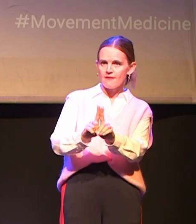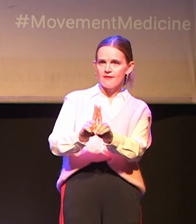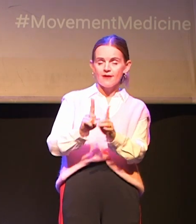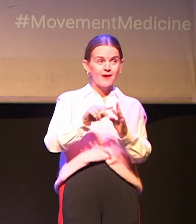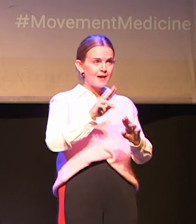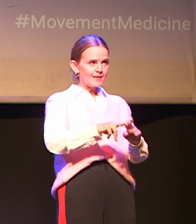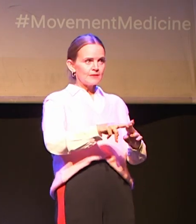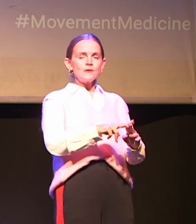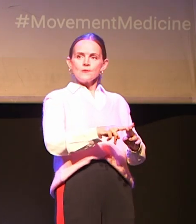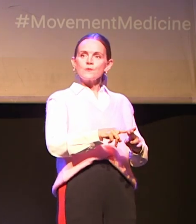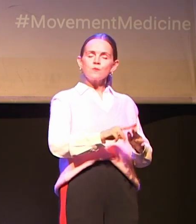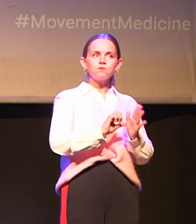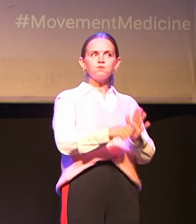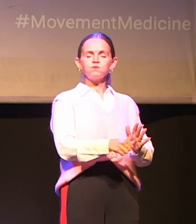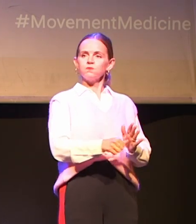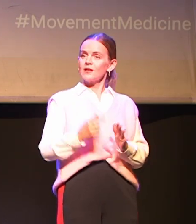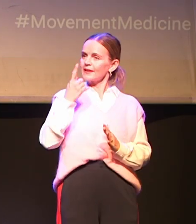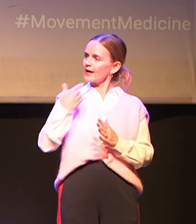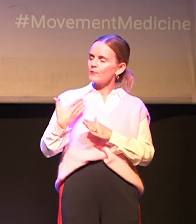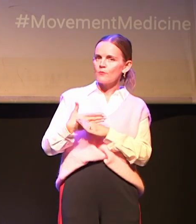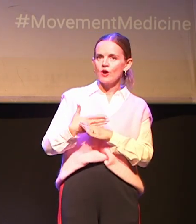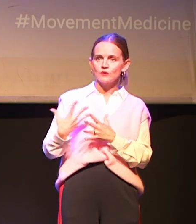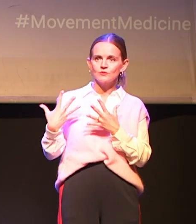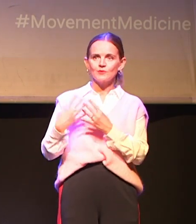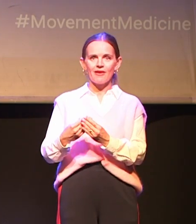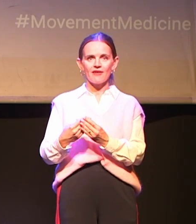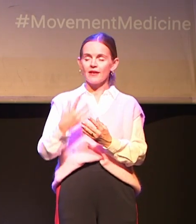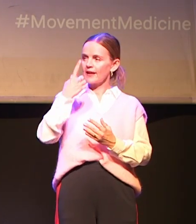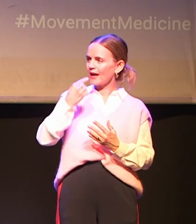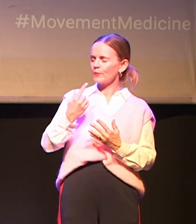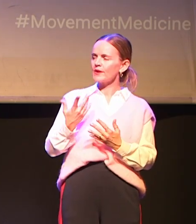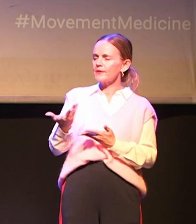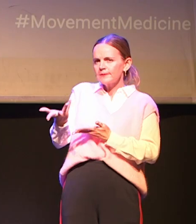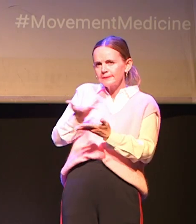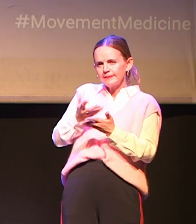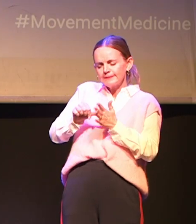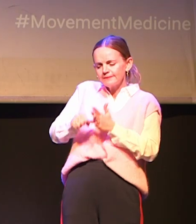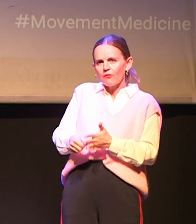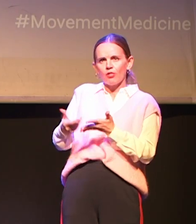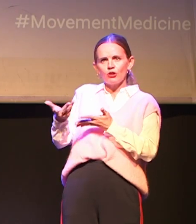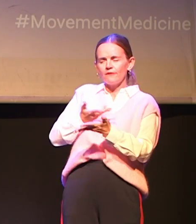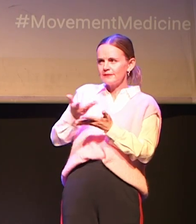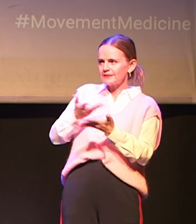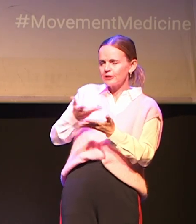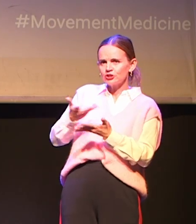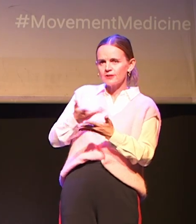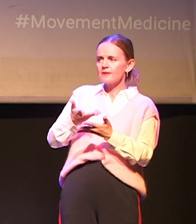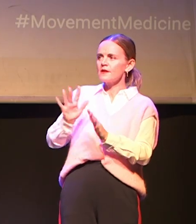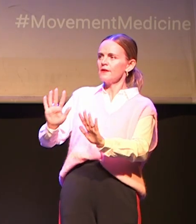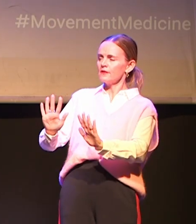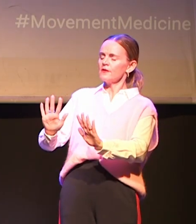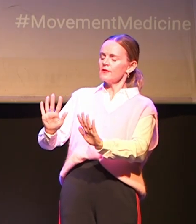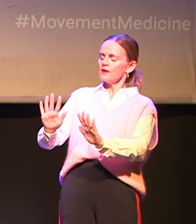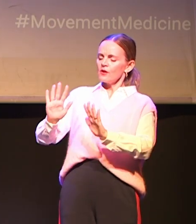shit gets real? Can we do what needs to be done? Can we have a difficult conversation? Can we have a difficult conversation and come